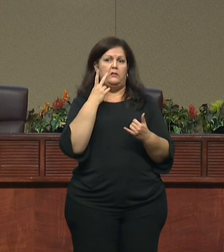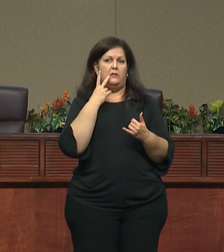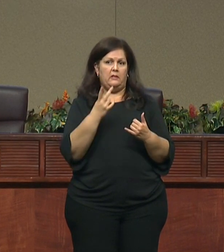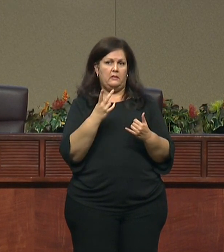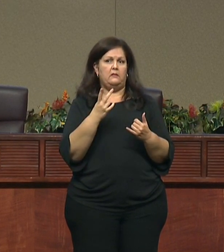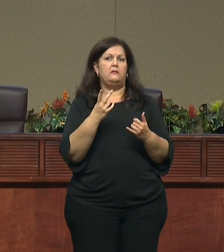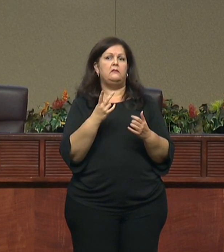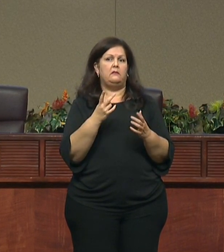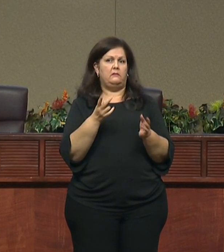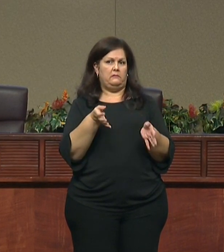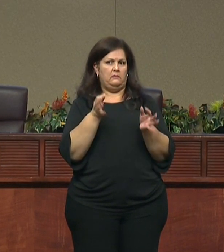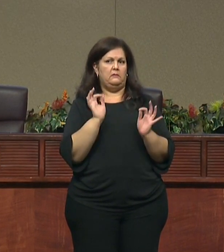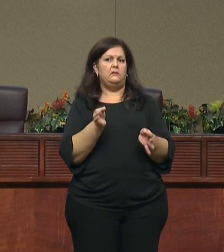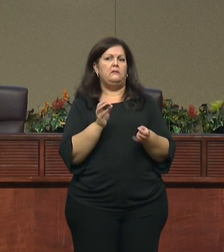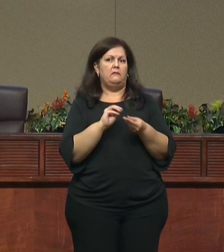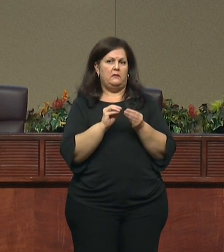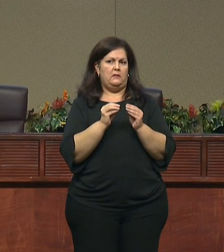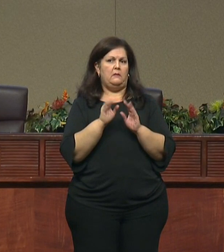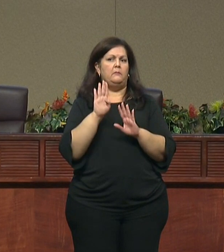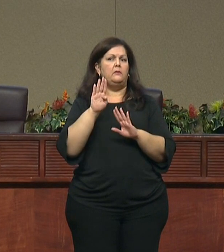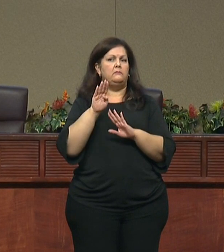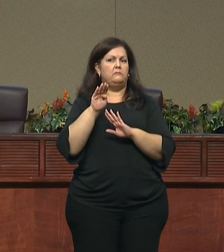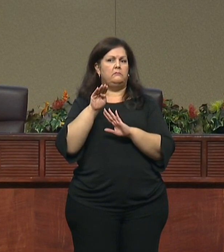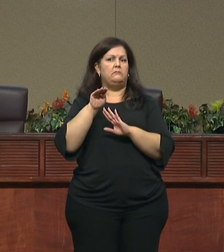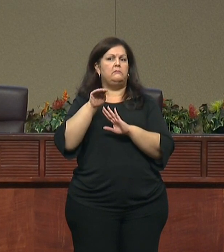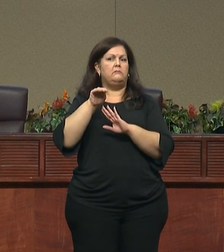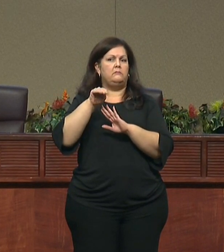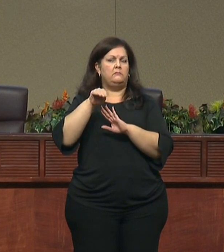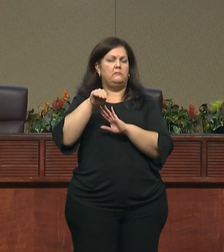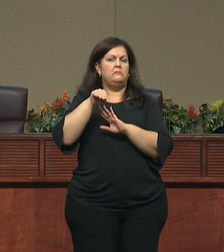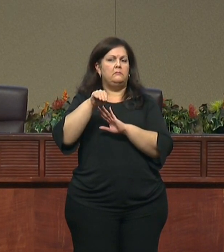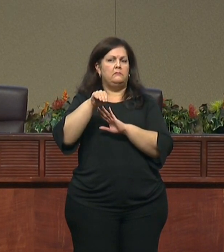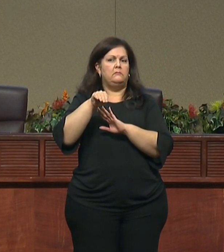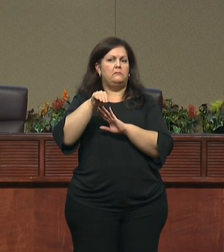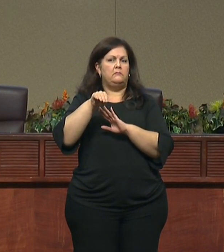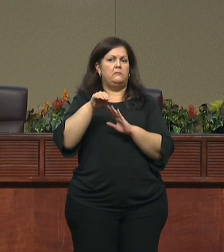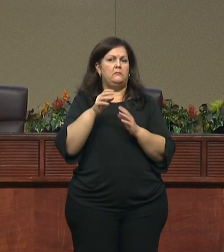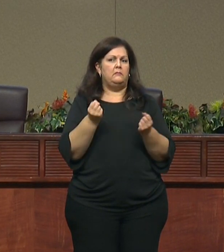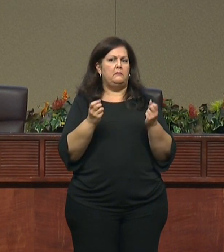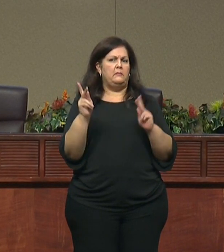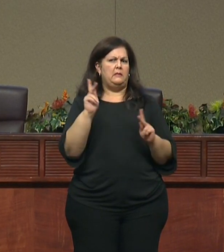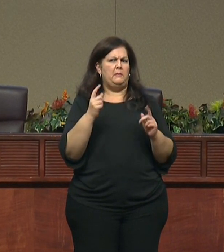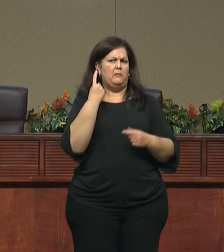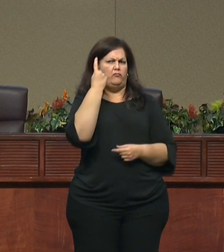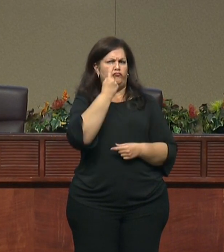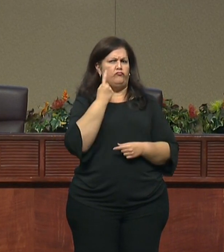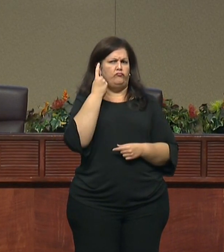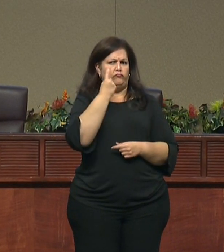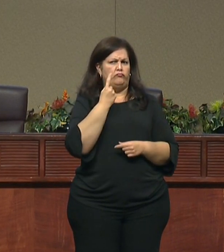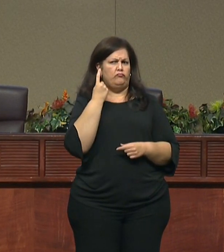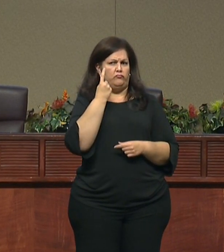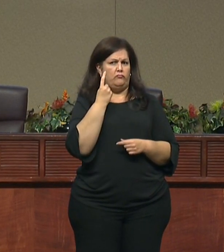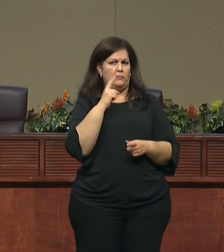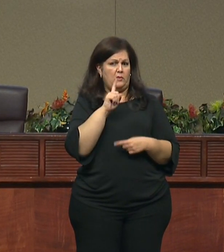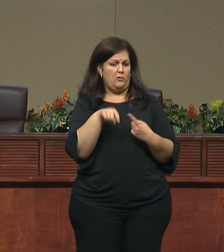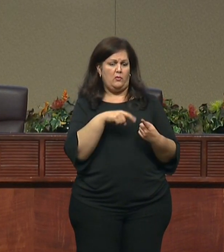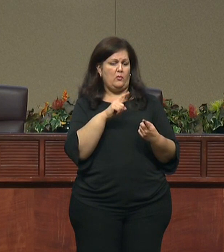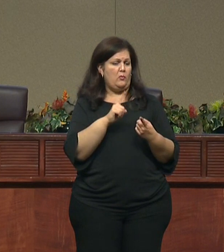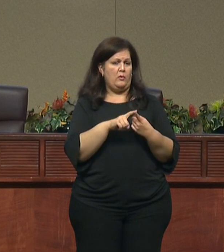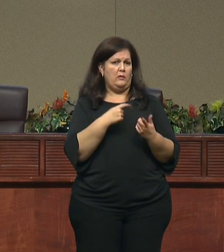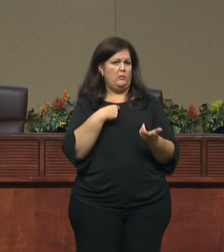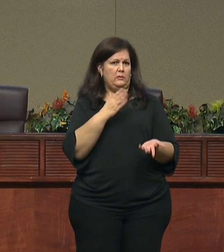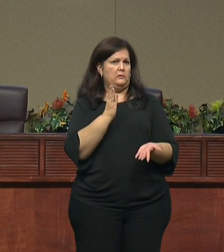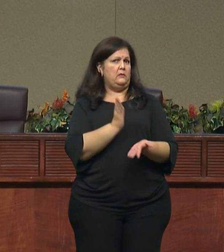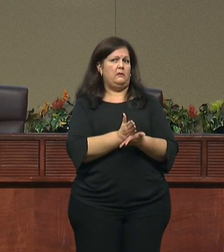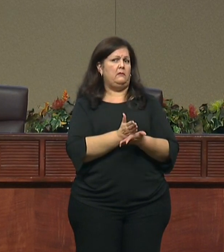solid trend of numbers so that you guys can pretty much look into that. Many people are wondering when the end will be in sight. At what rate